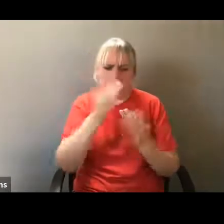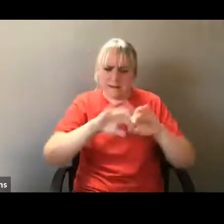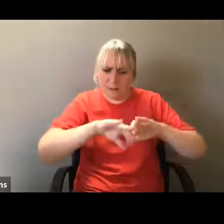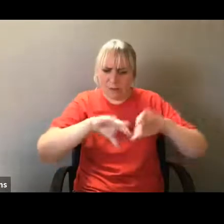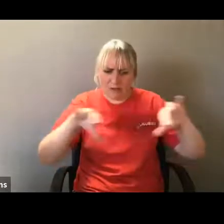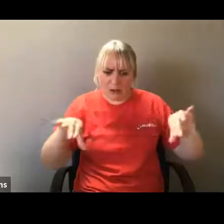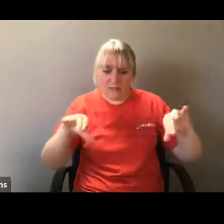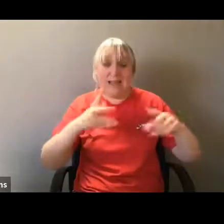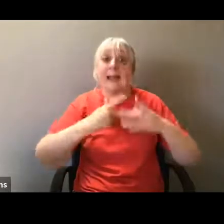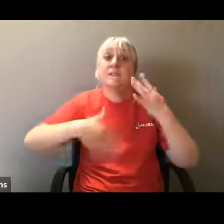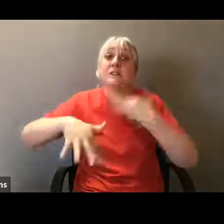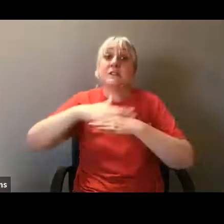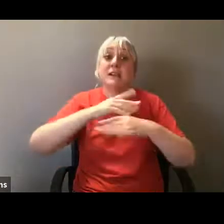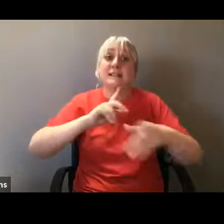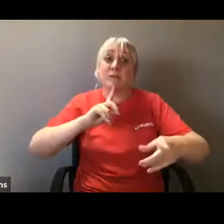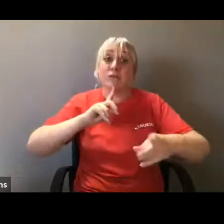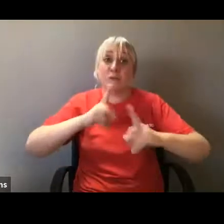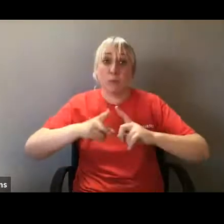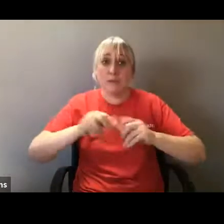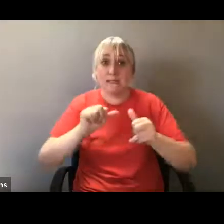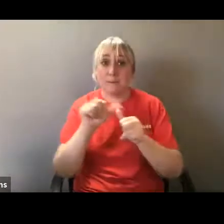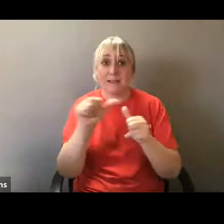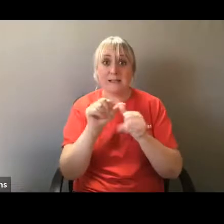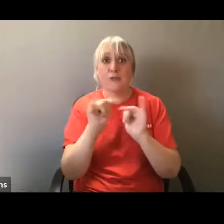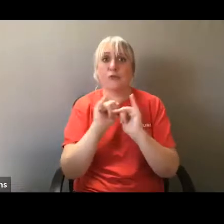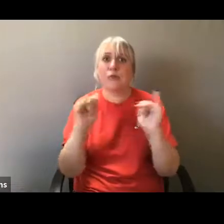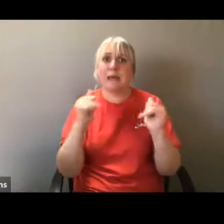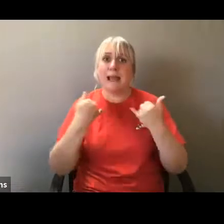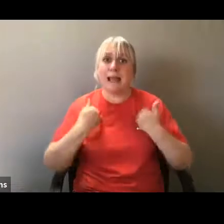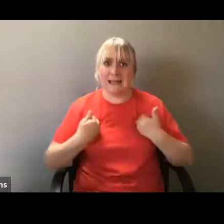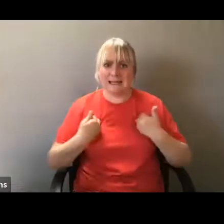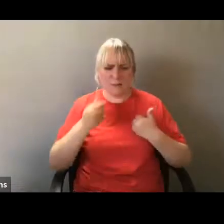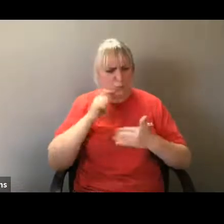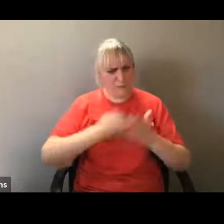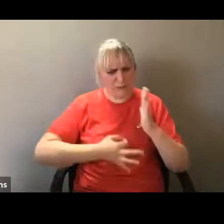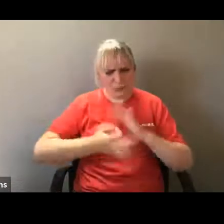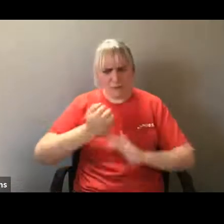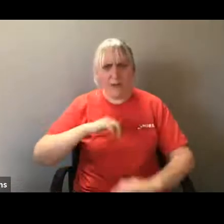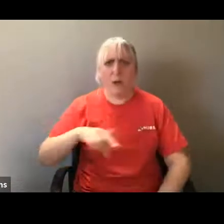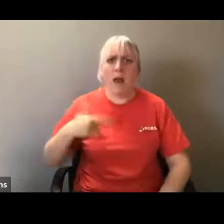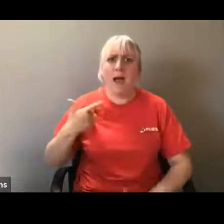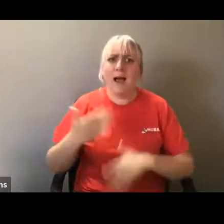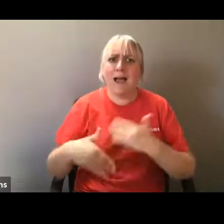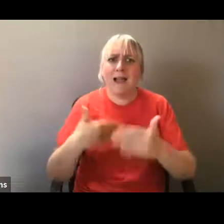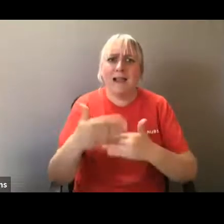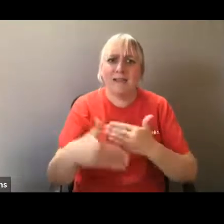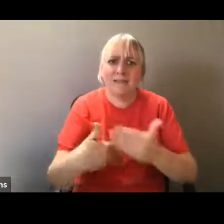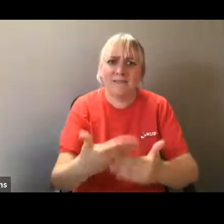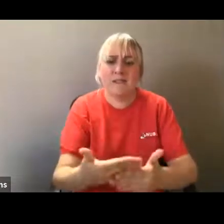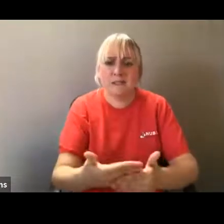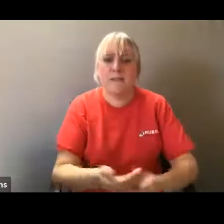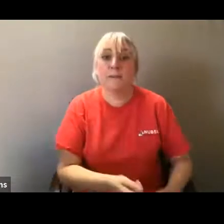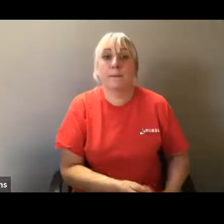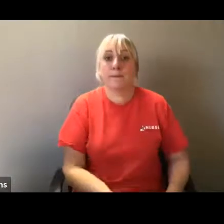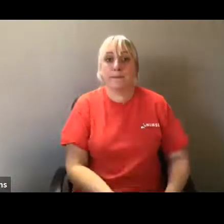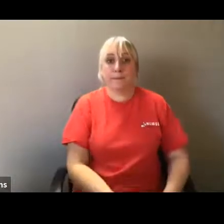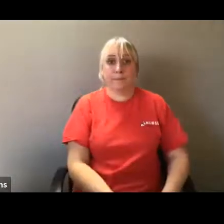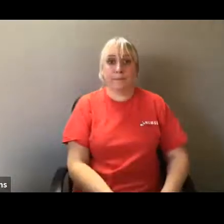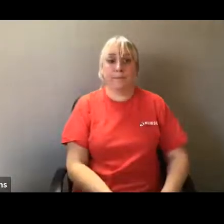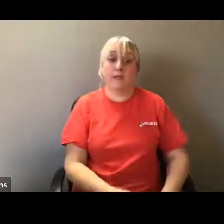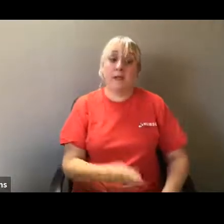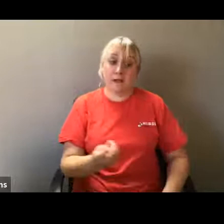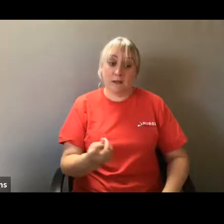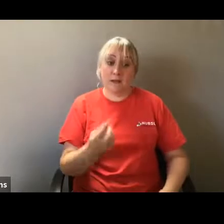society responded differently to chronic illness, our lives would be much better, regardless of whether we had treatment for them or not. And the